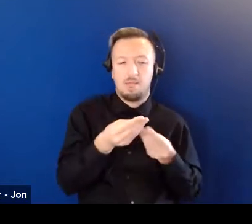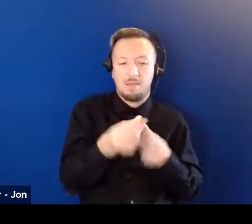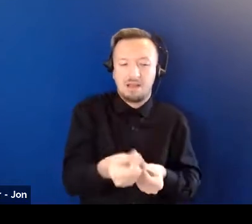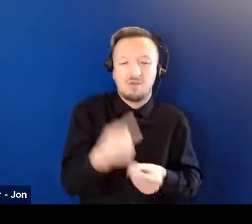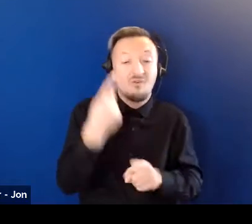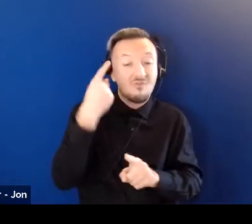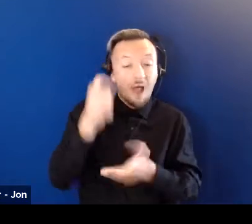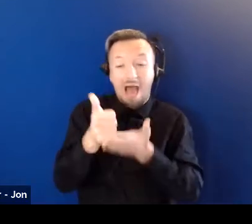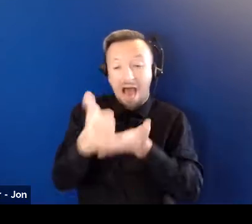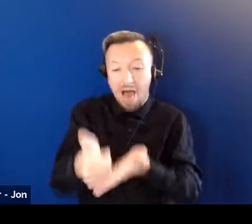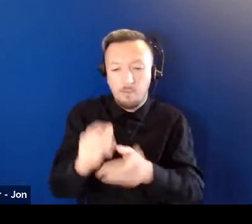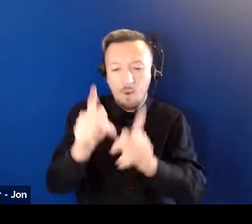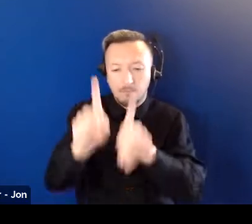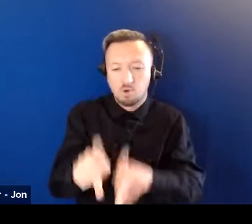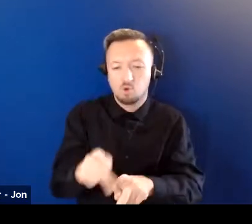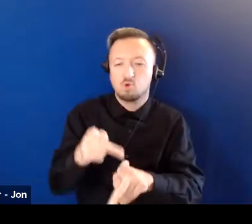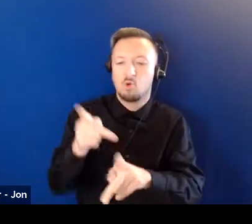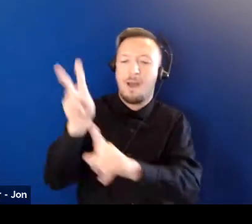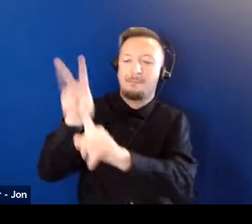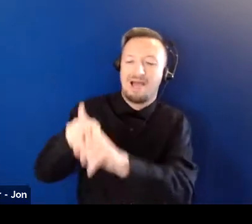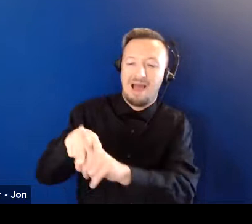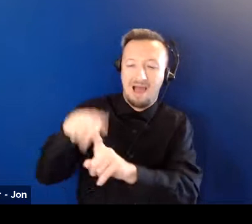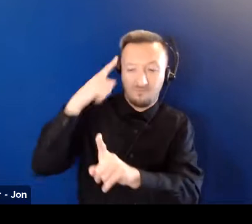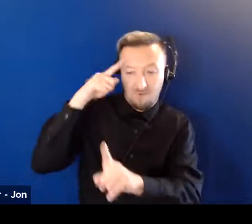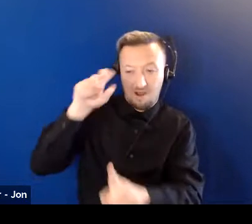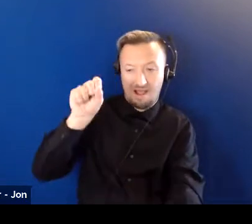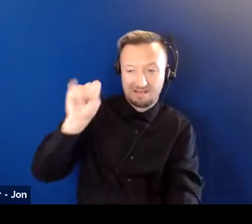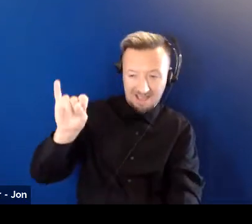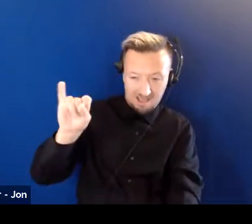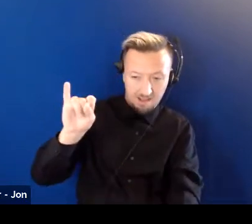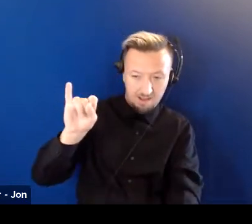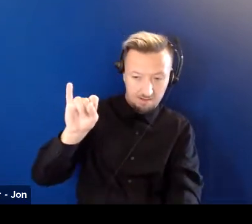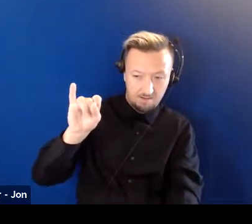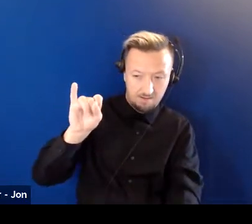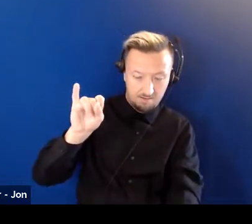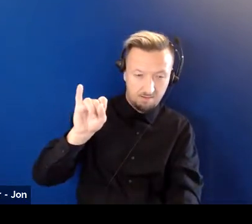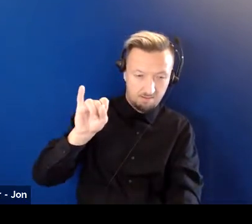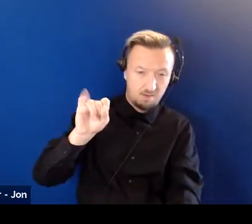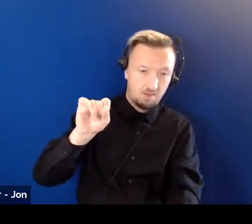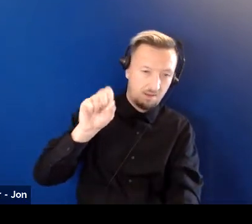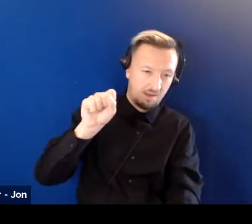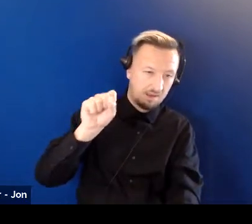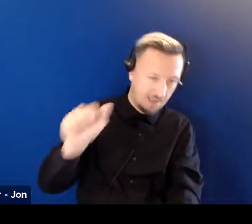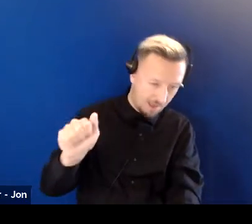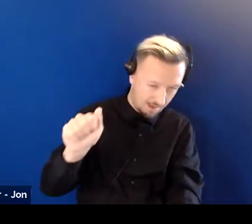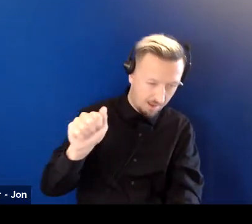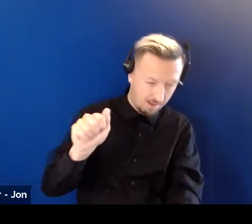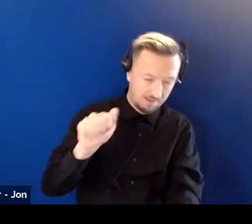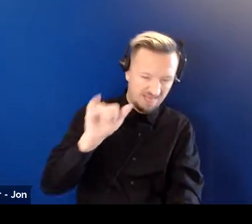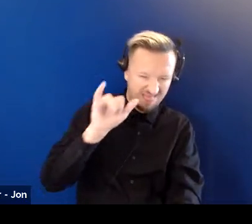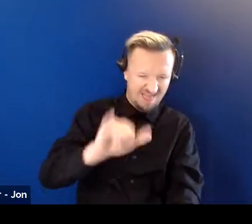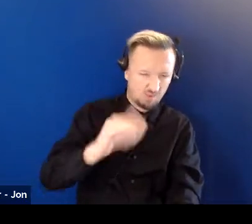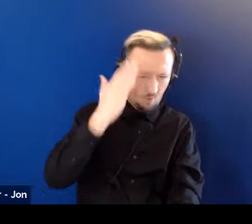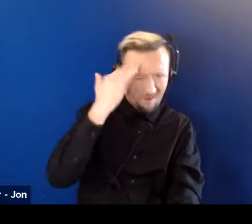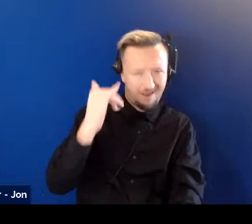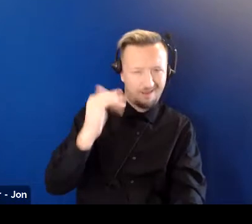SSDI application. That's primarily what the reimbursement is for. And we did that deliberately because the